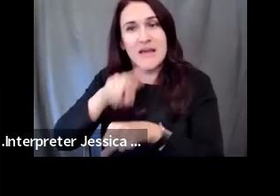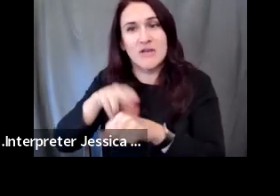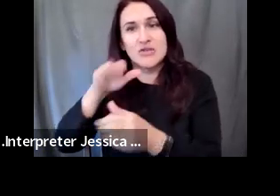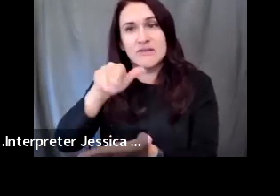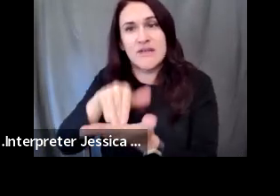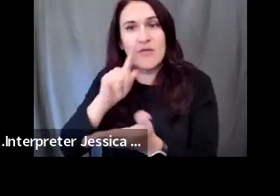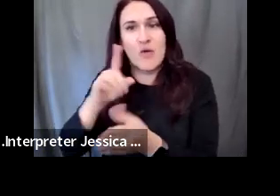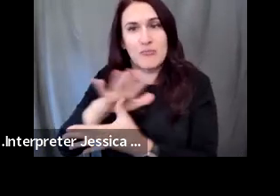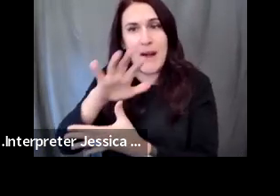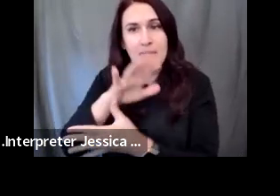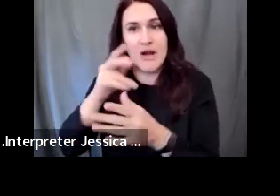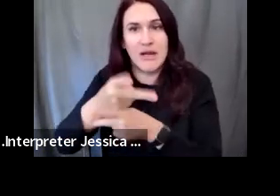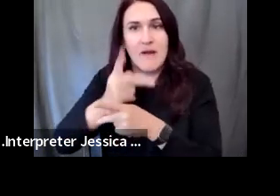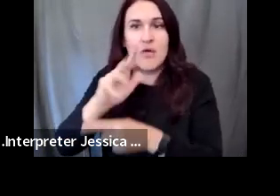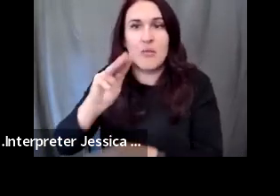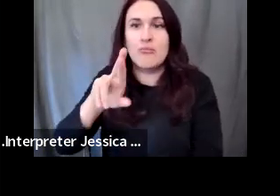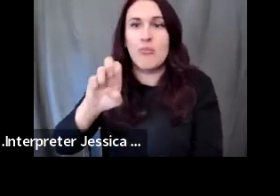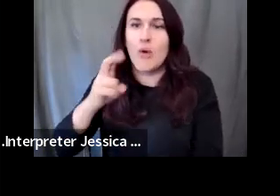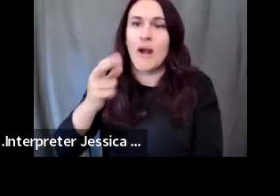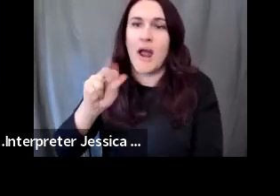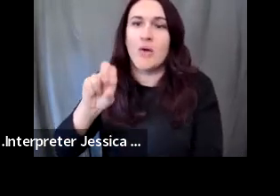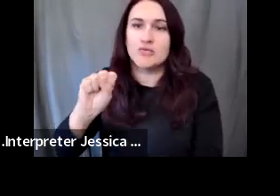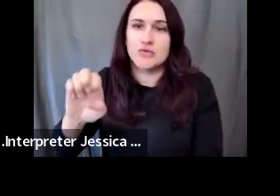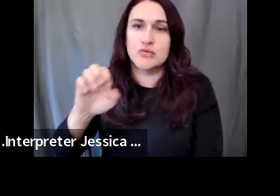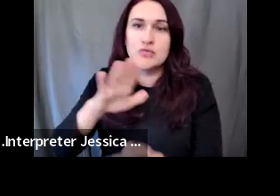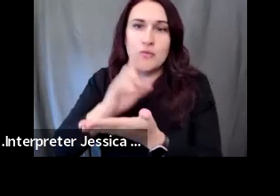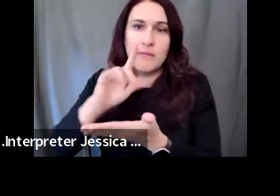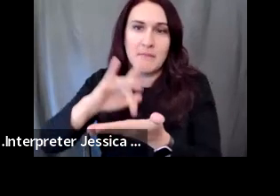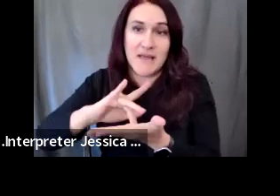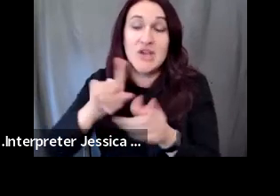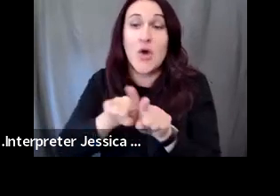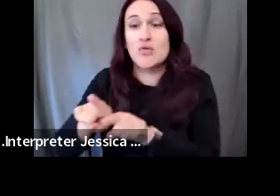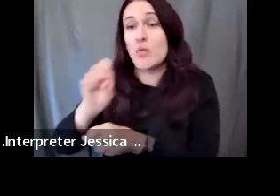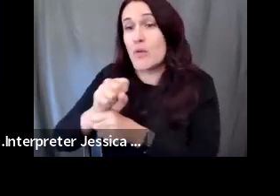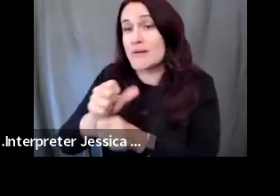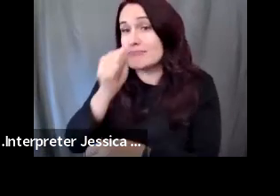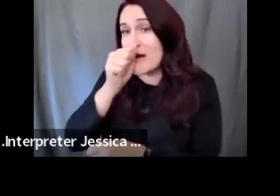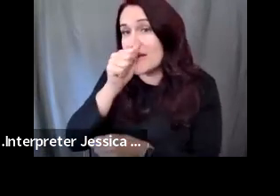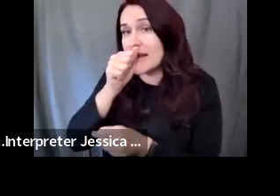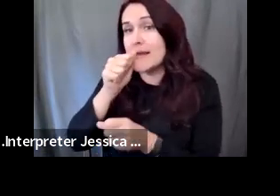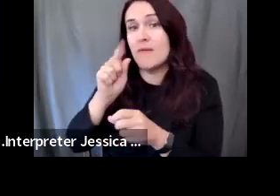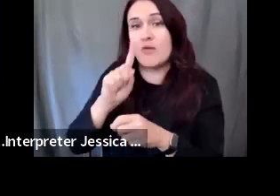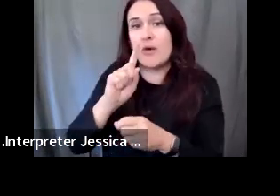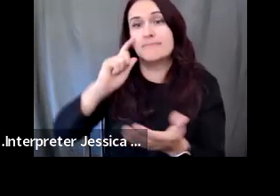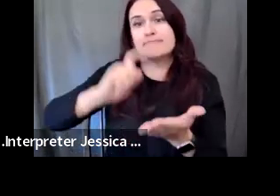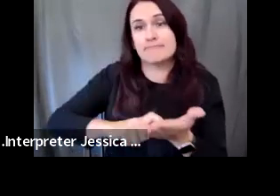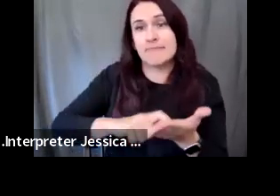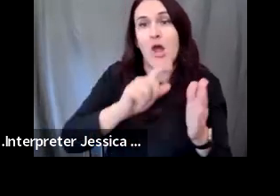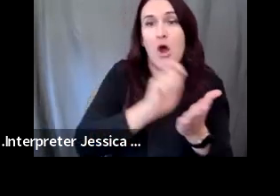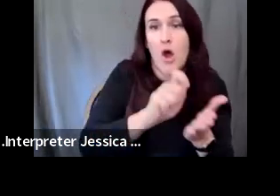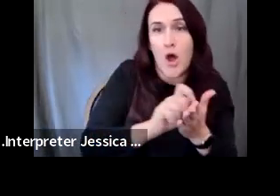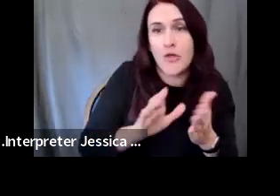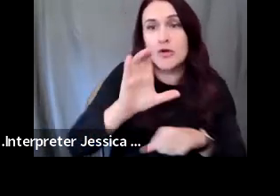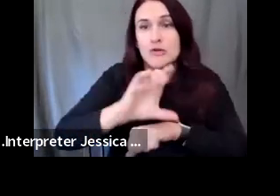Primary Care at Morehouse School of Medicine. And he works privately as a nationally recognized author, consultant, professional,